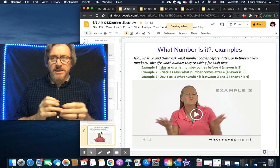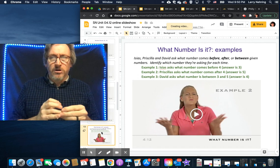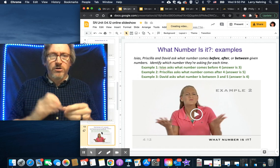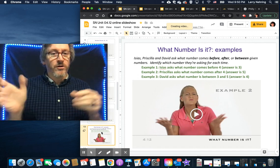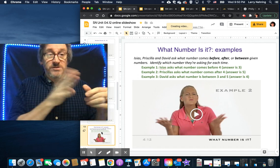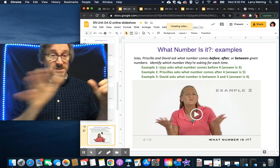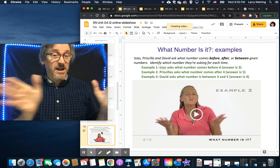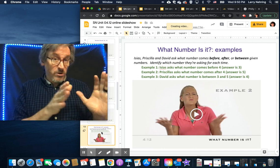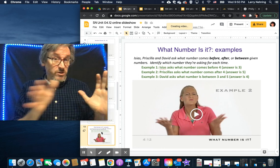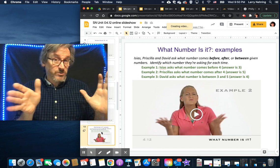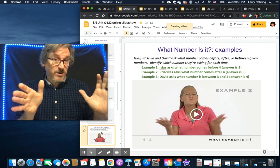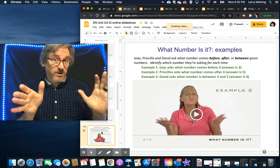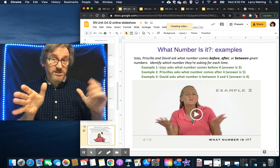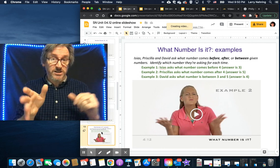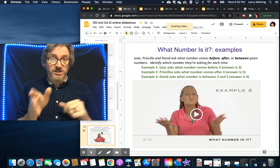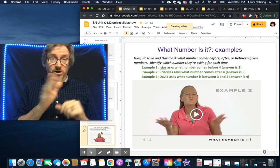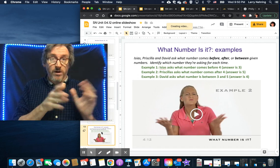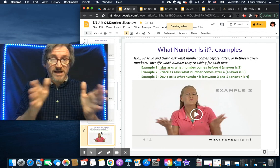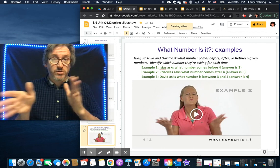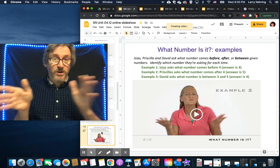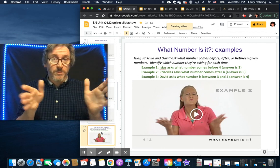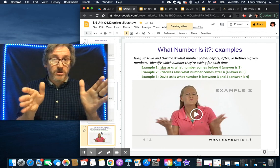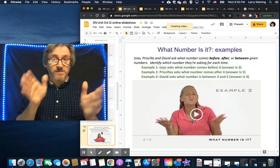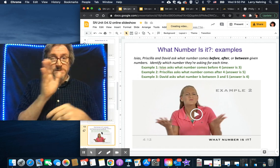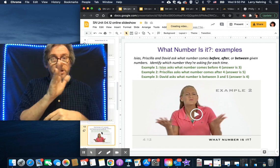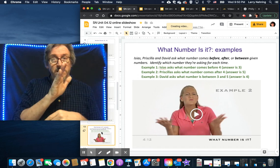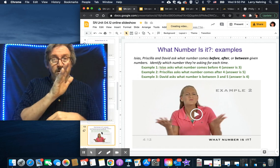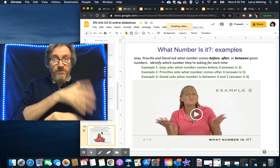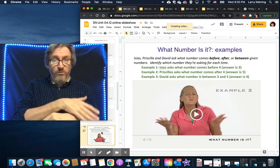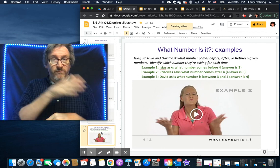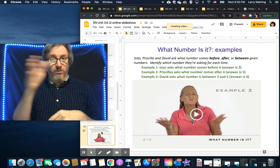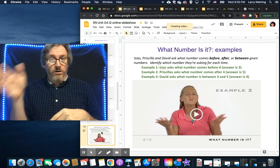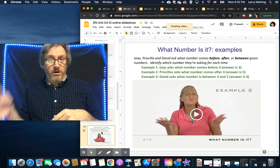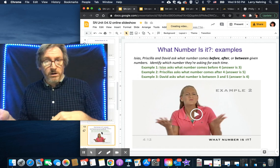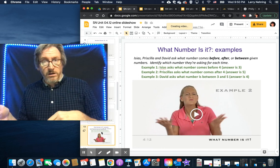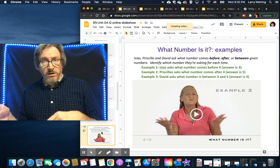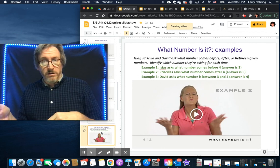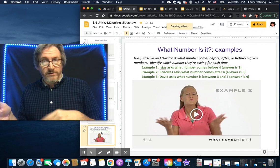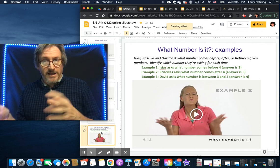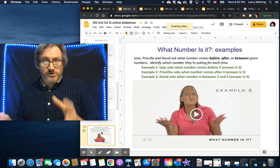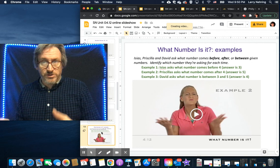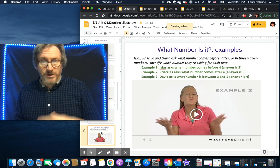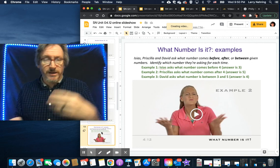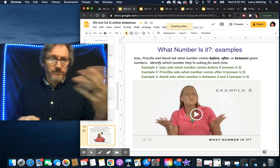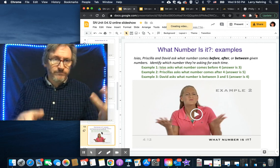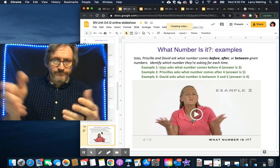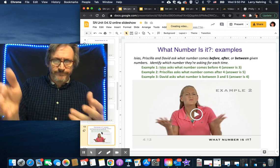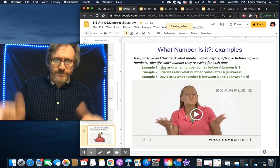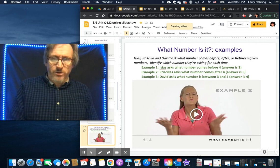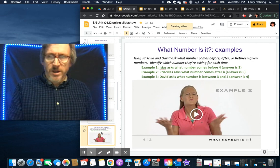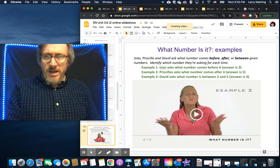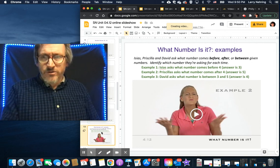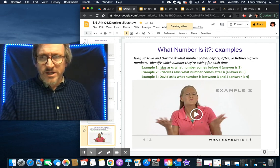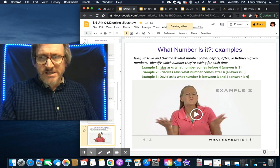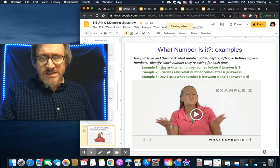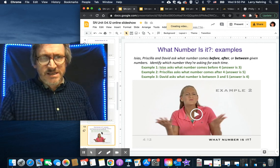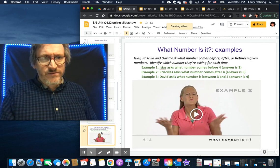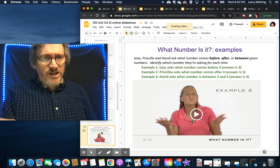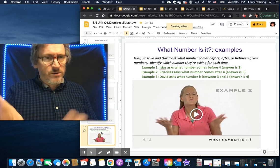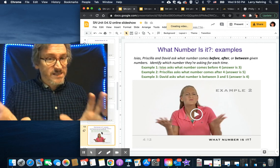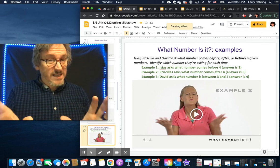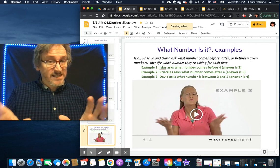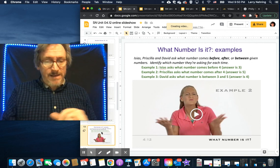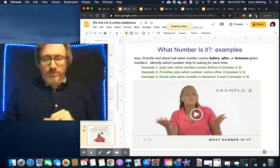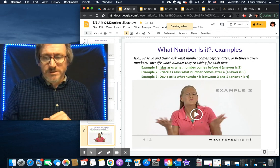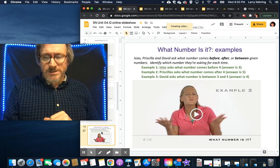sentence, or they'll sign one of those 3 questions. Ask what number comes before 4. The answer is 3. So this